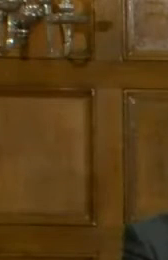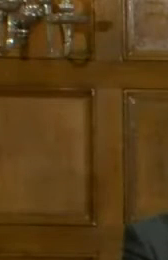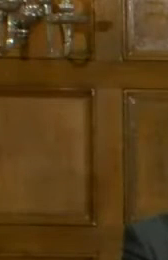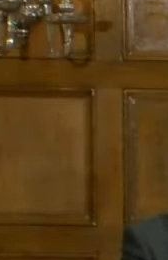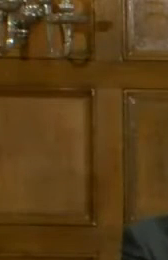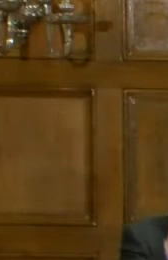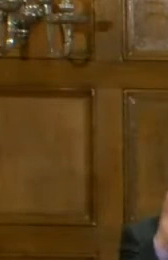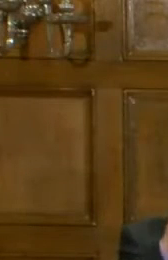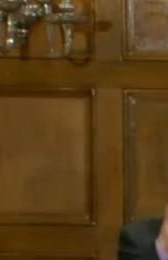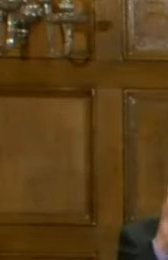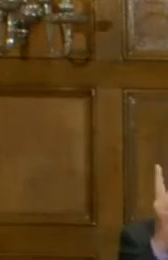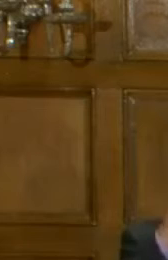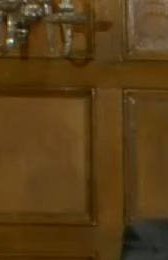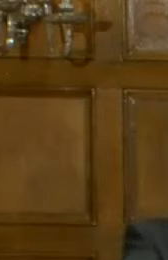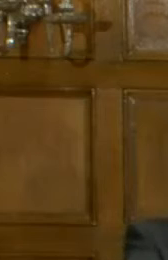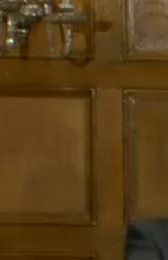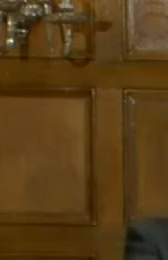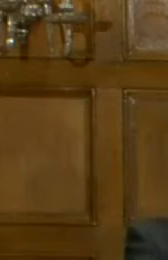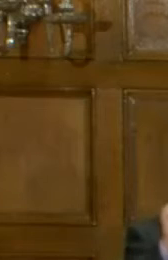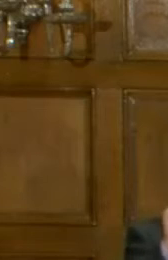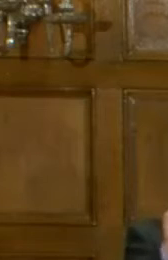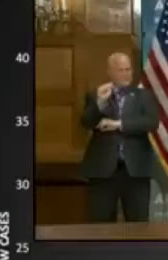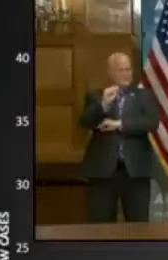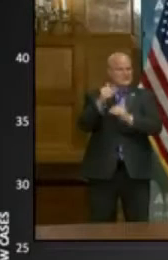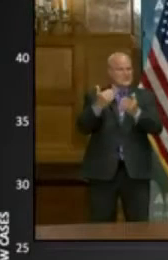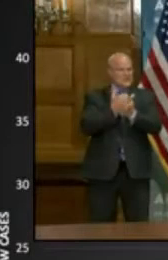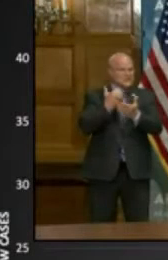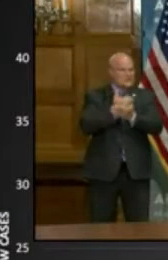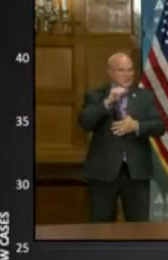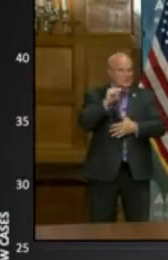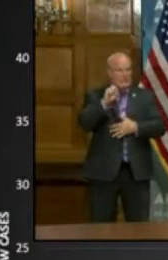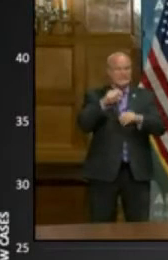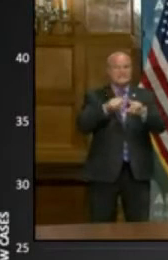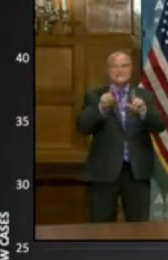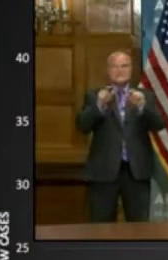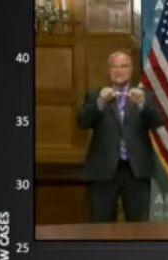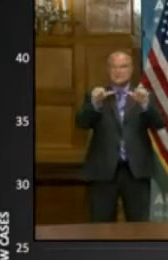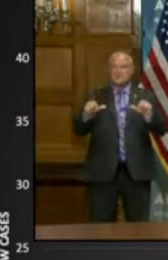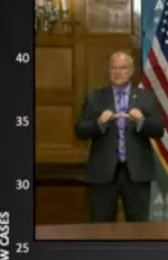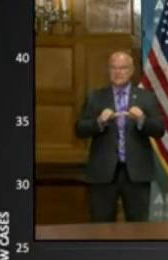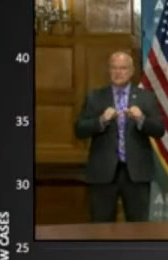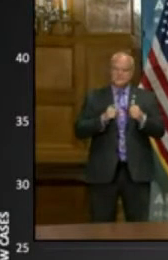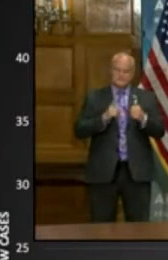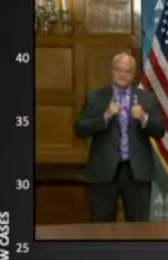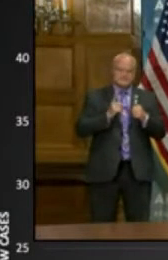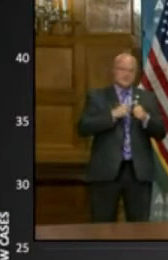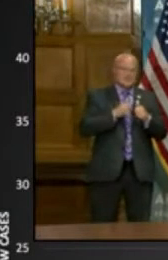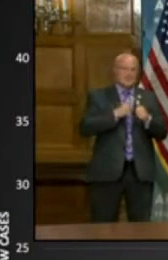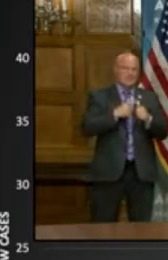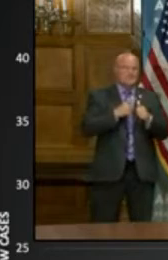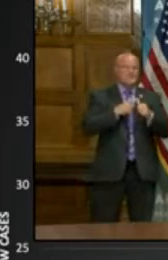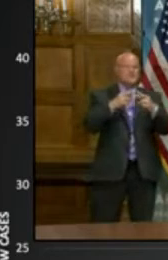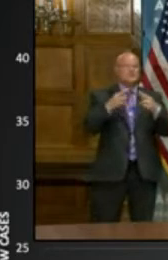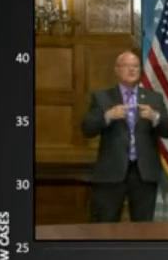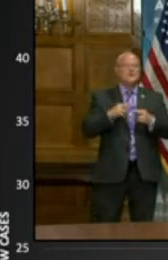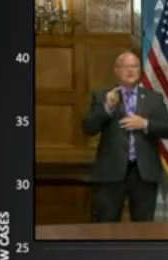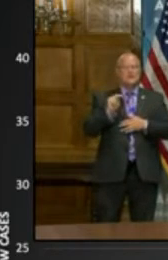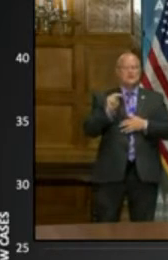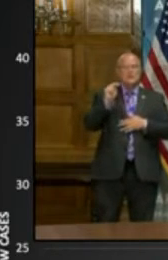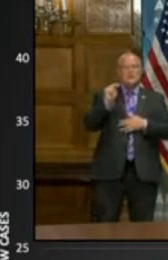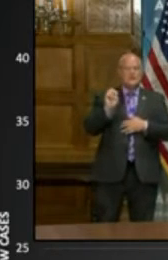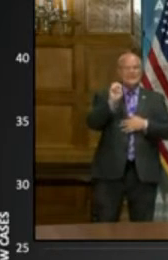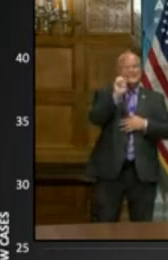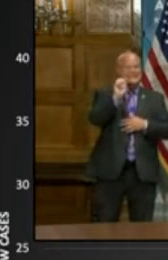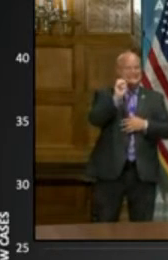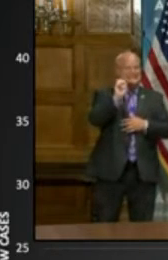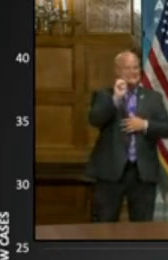the 7-day rolling average of new cases in the different regions. This first region is in the